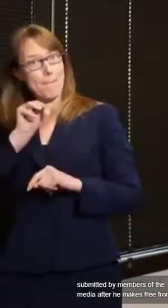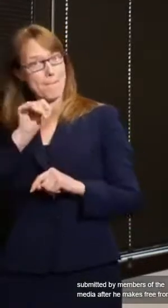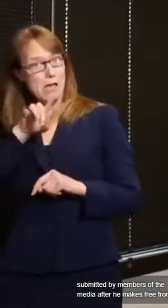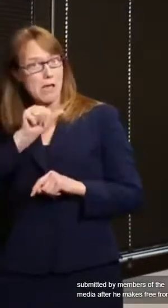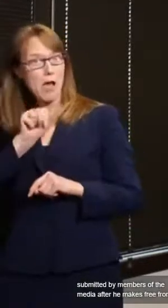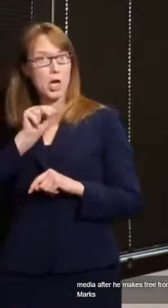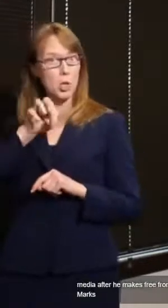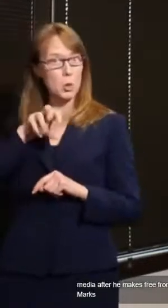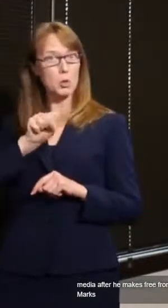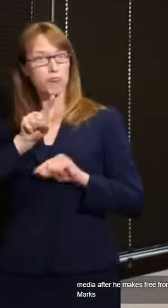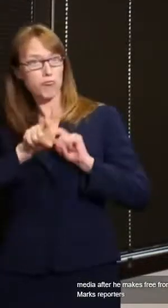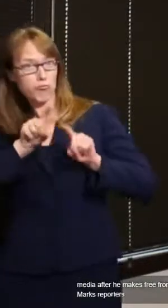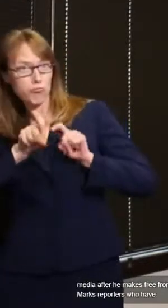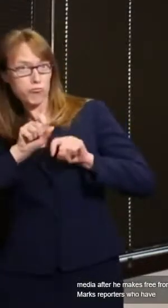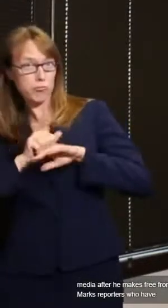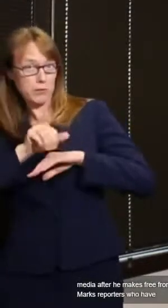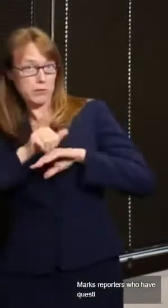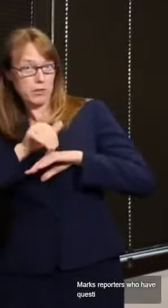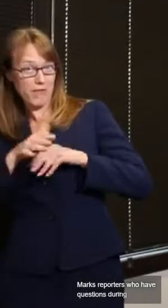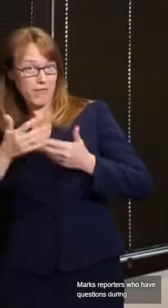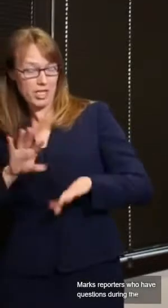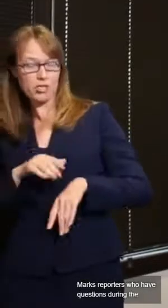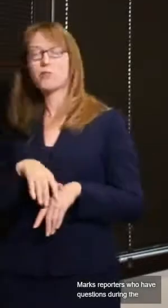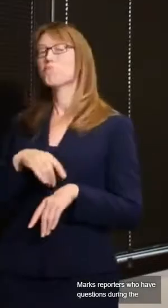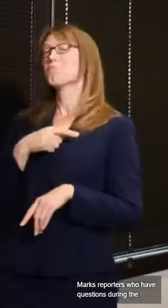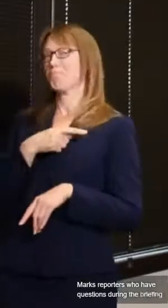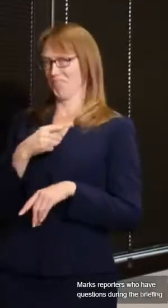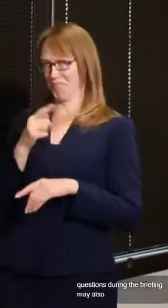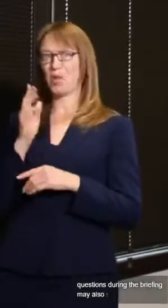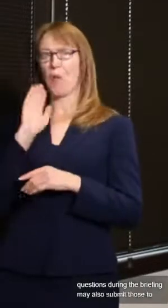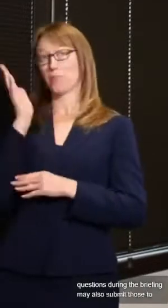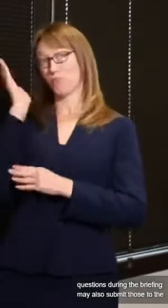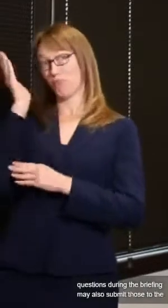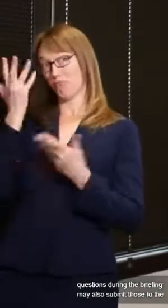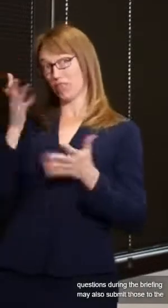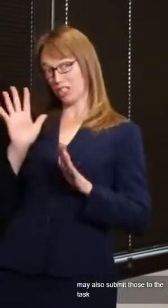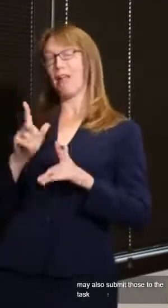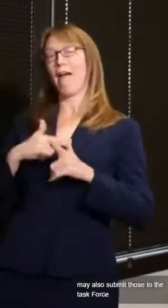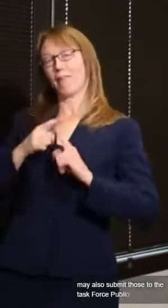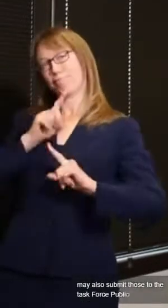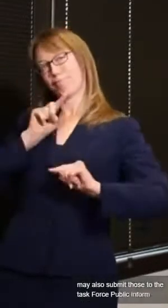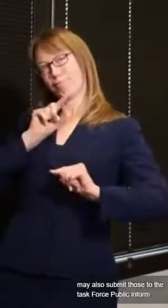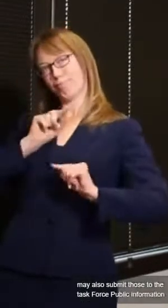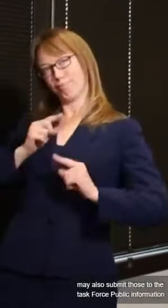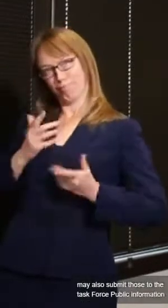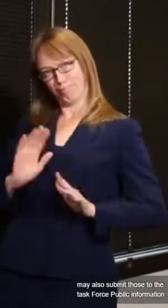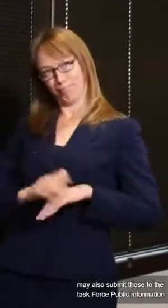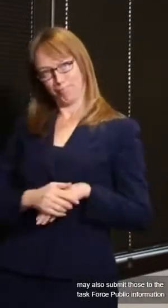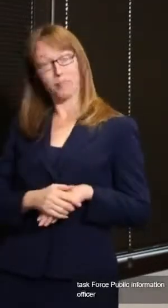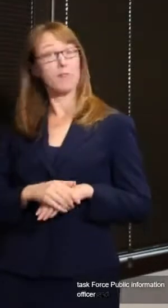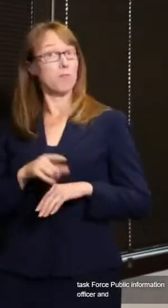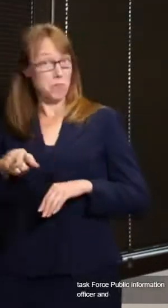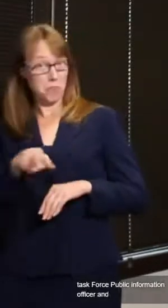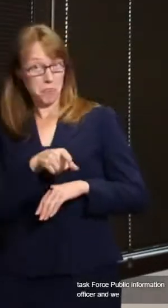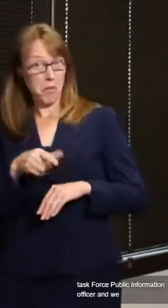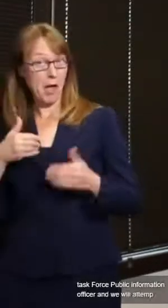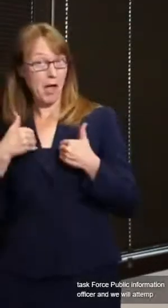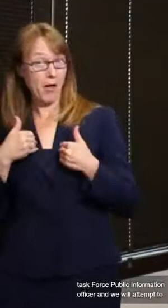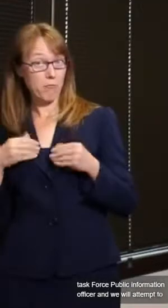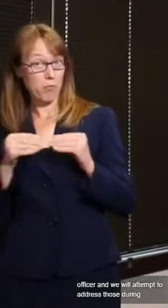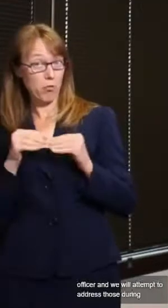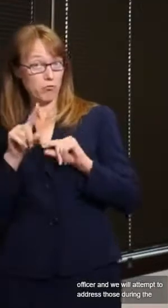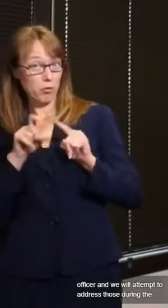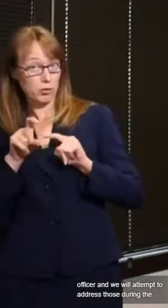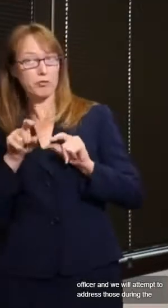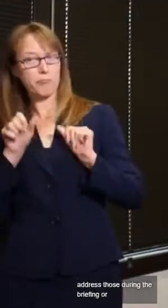remarks. Reporters who have questions during the briefing may also submit those to the Task Force Public Information Officer, and we will attempt to address those during